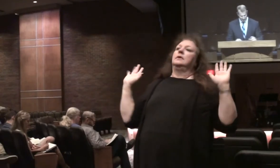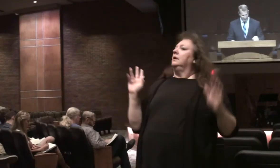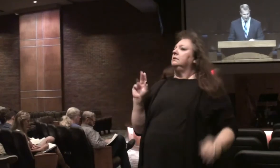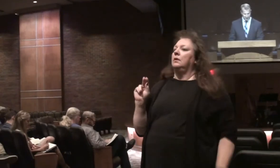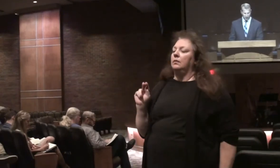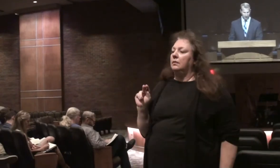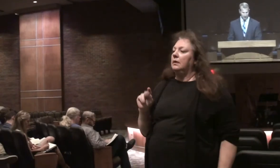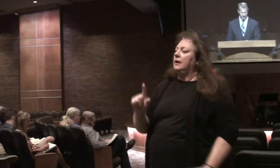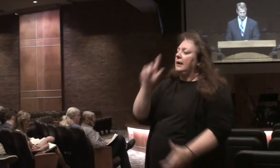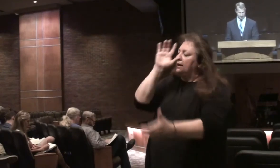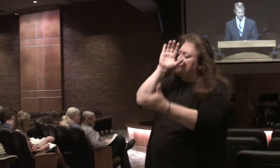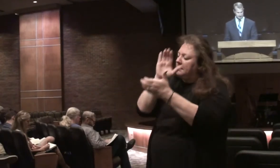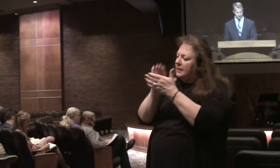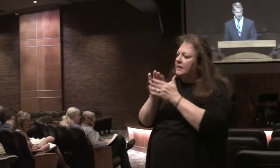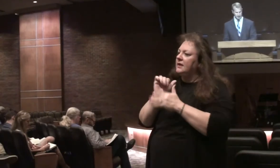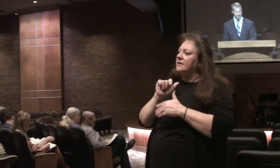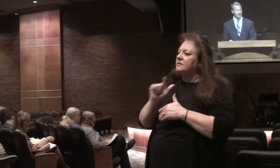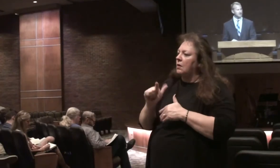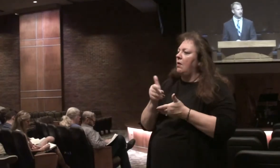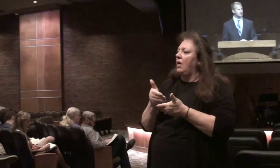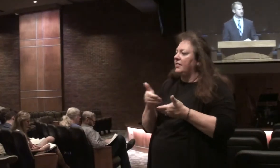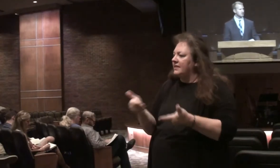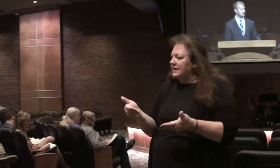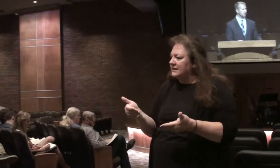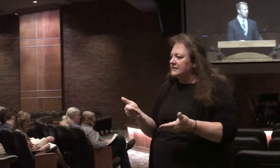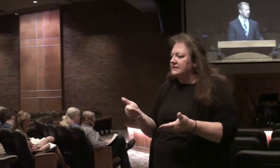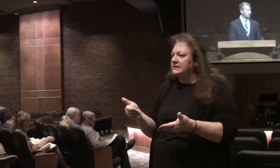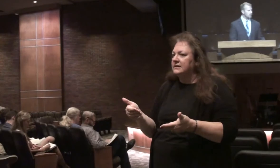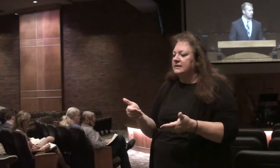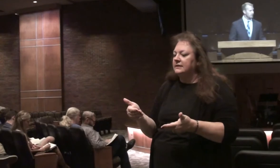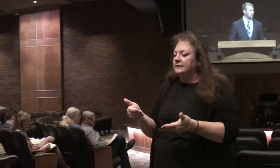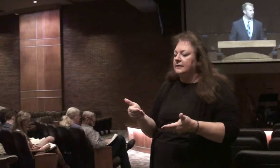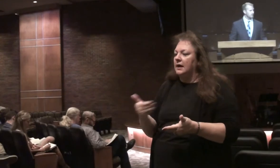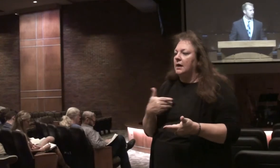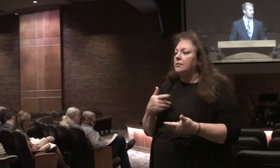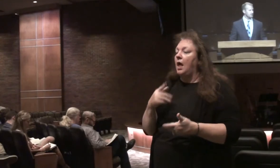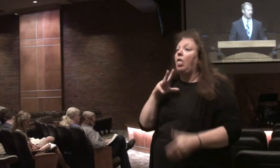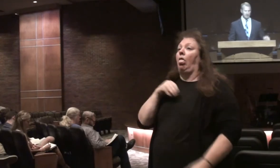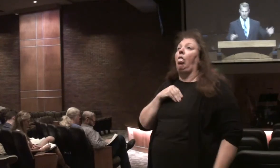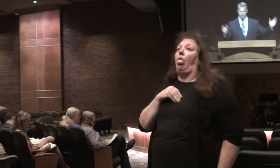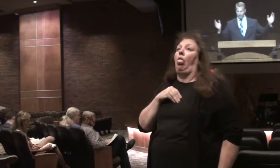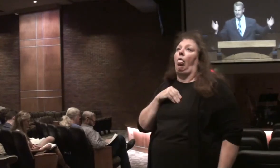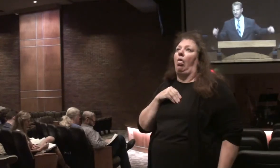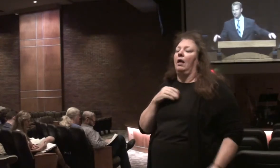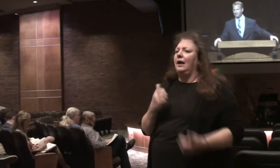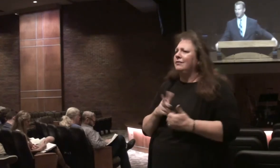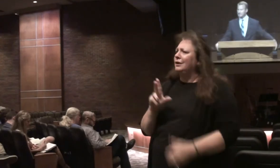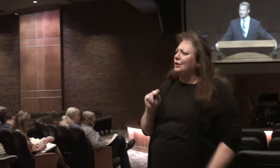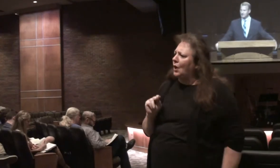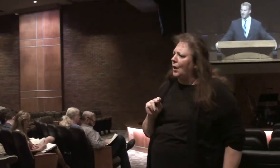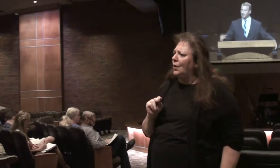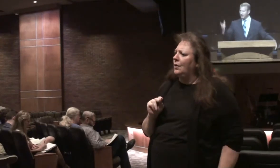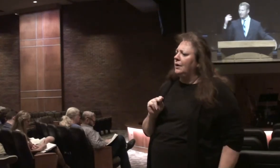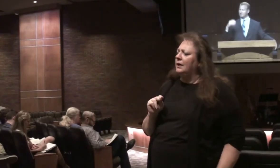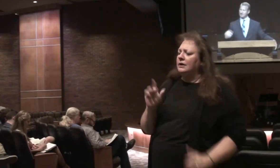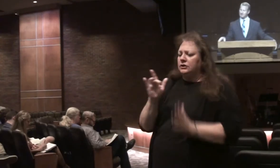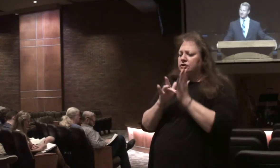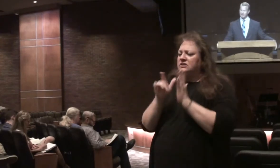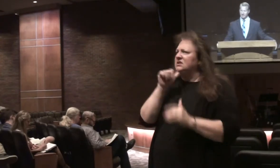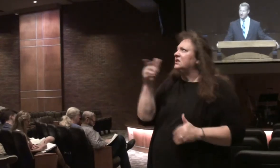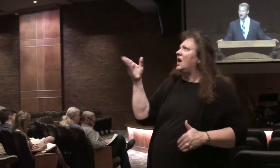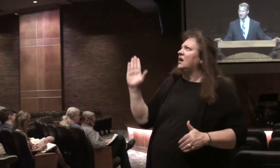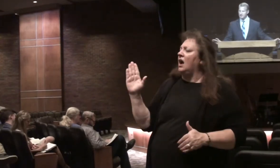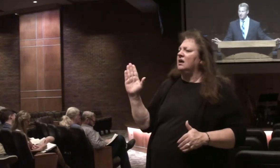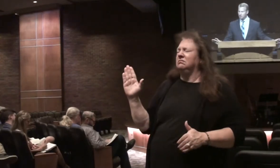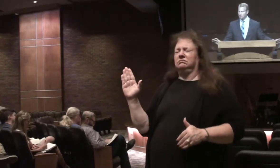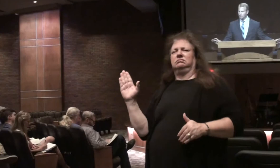It believes all things. It's not doctrinally gullible. It's not going to believe Christ isn't God. Oh, yeah.